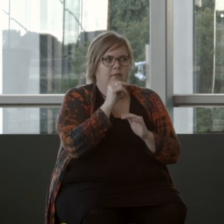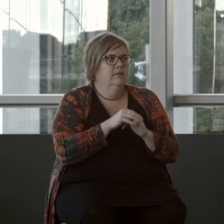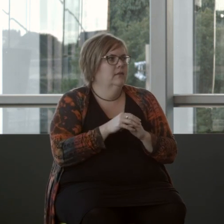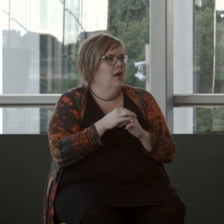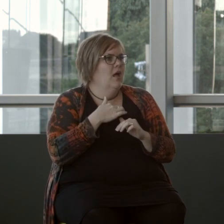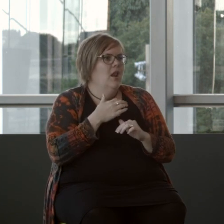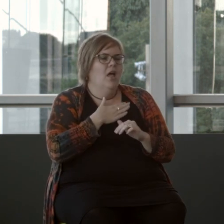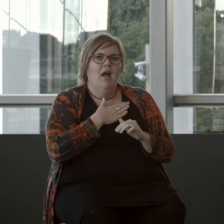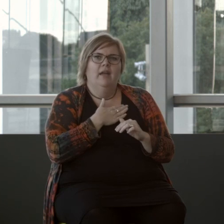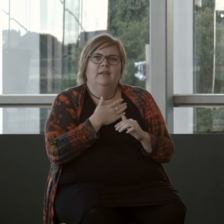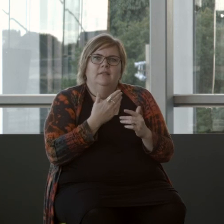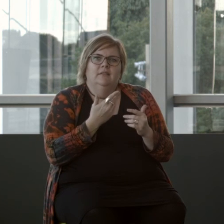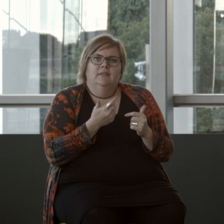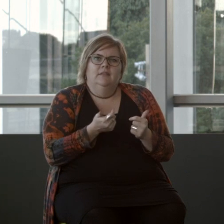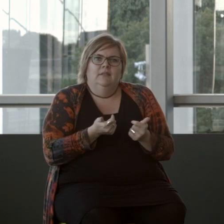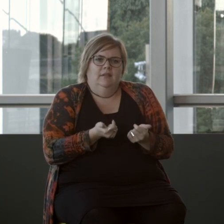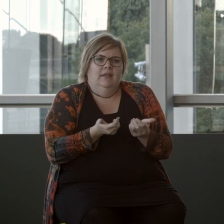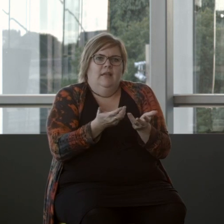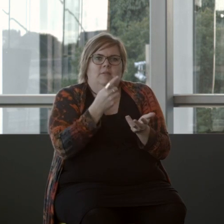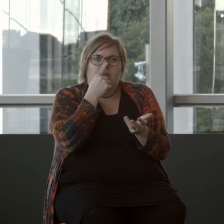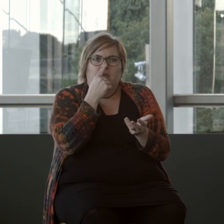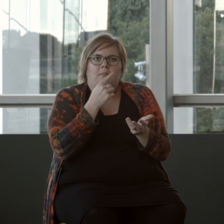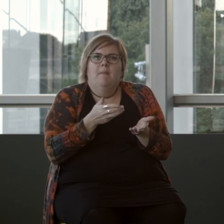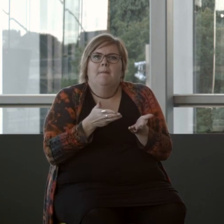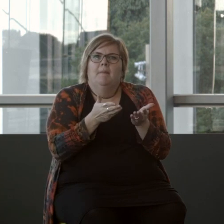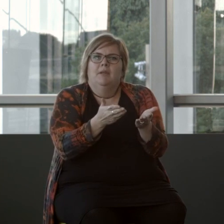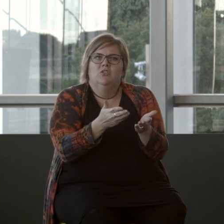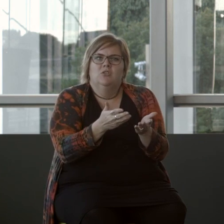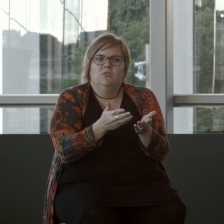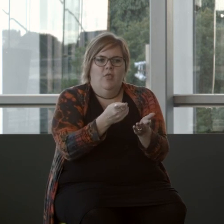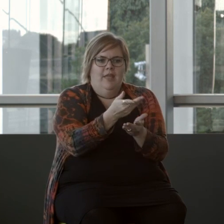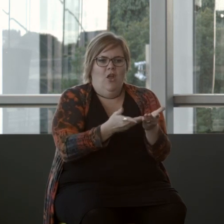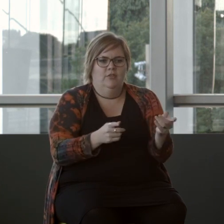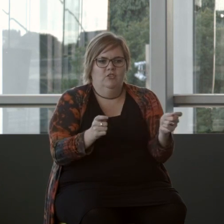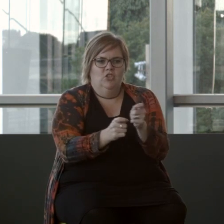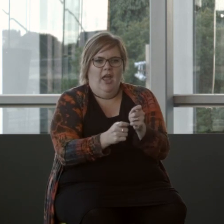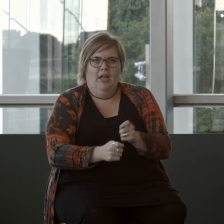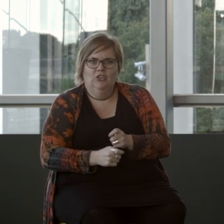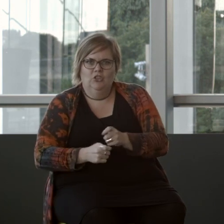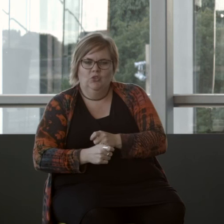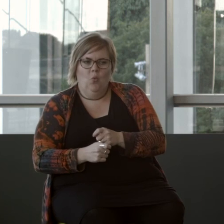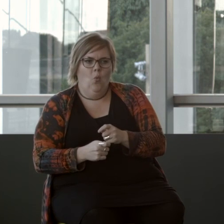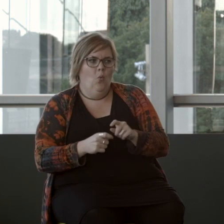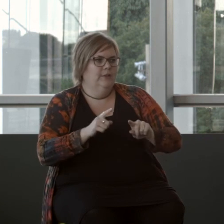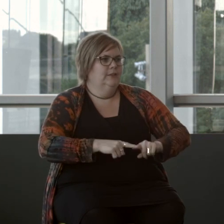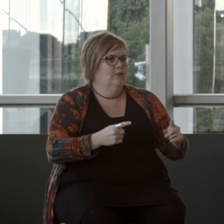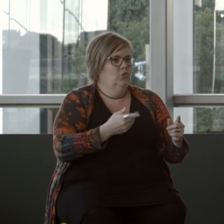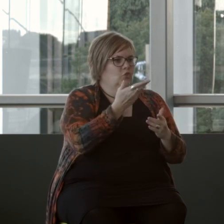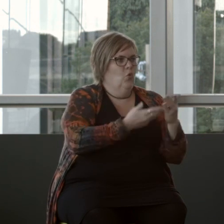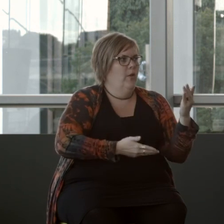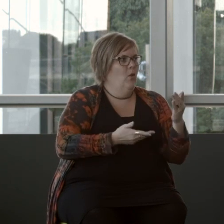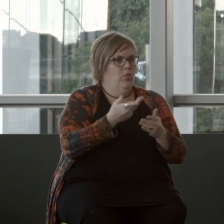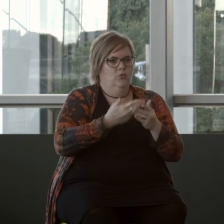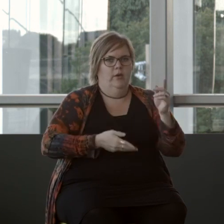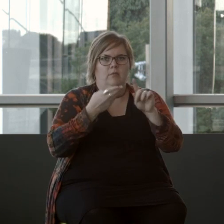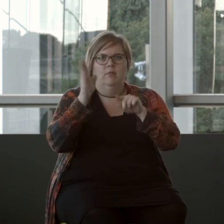do. It gives people permission to change the narrative and change the story. And so in my photographs I change